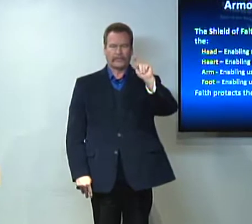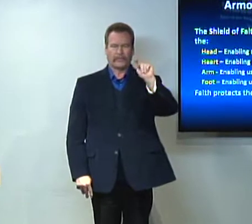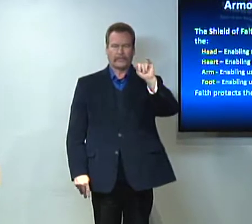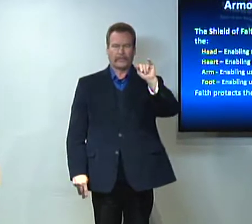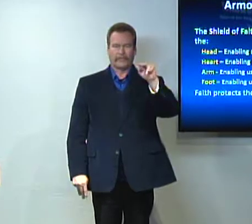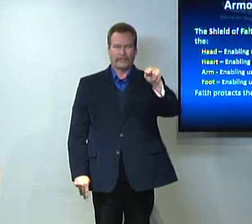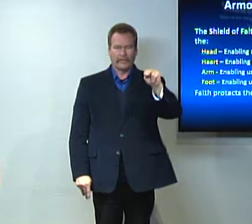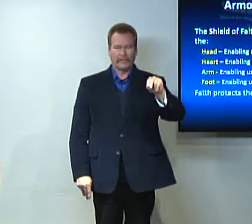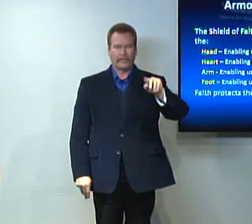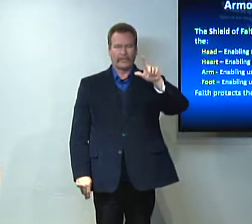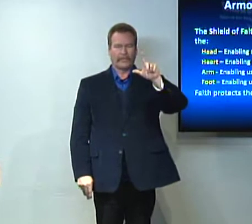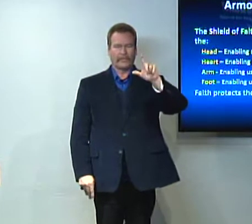example,